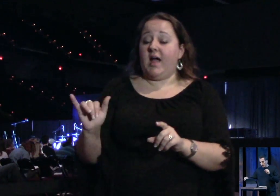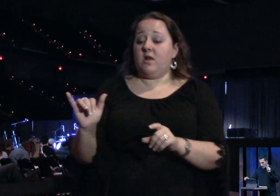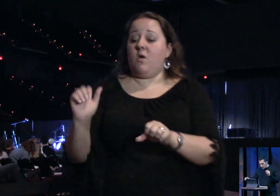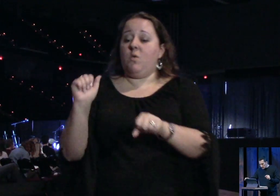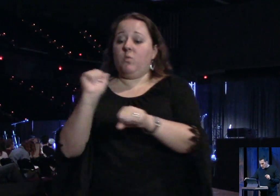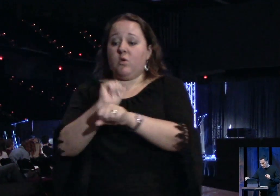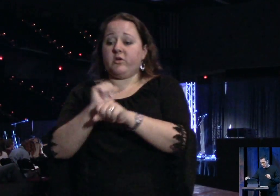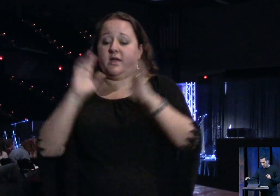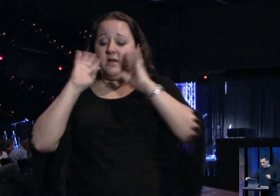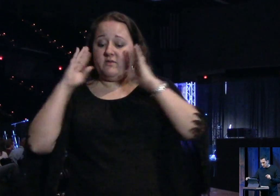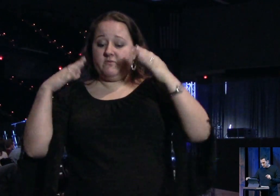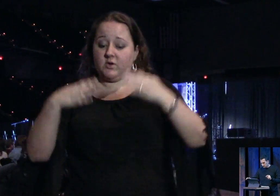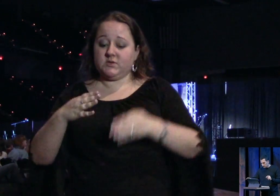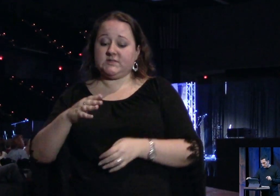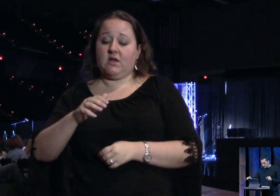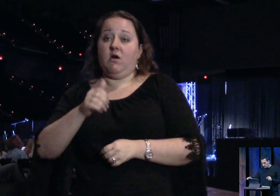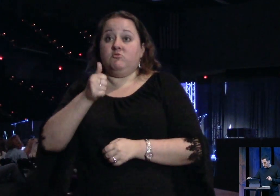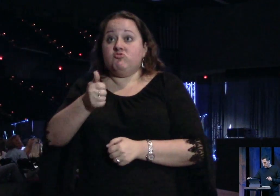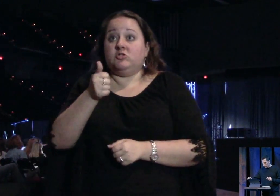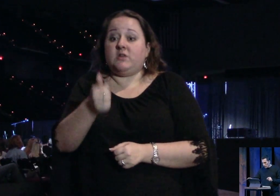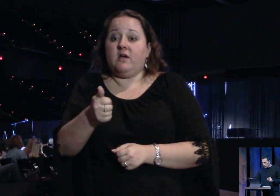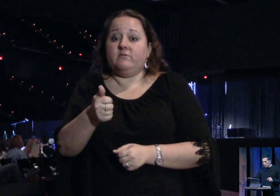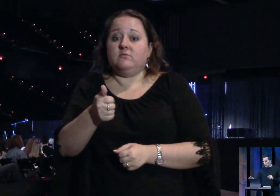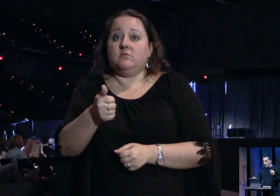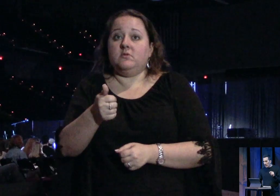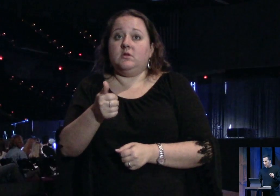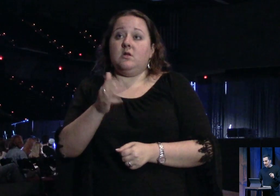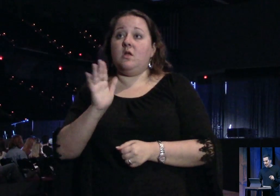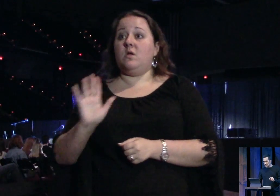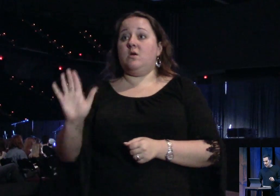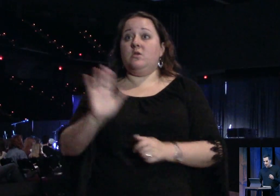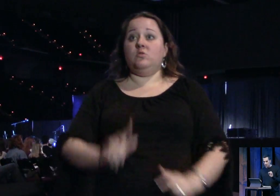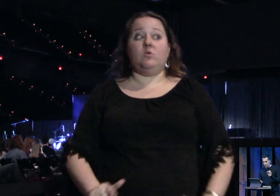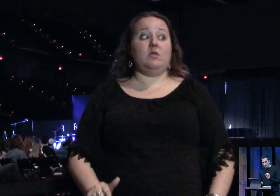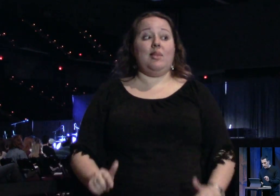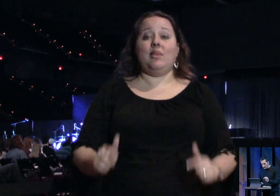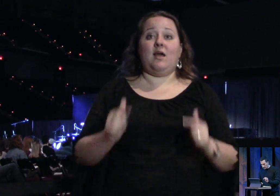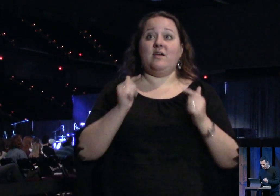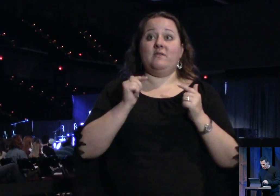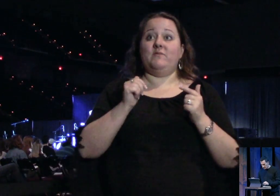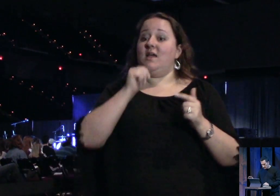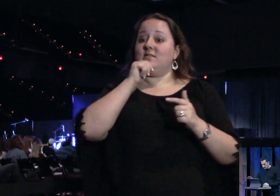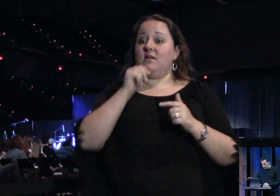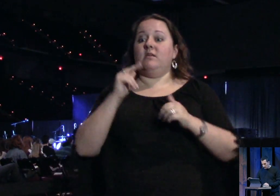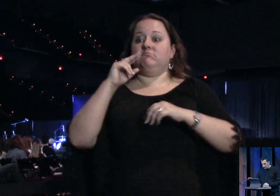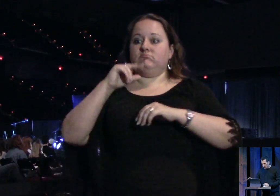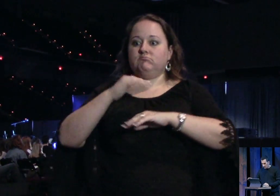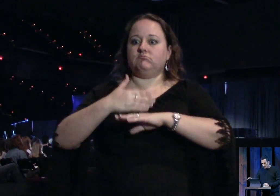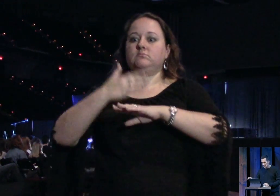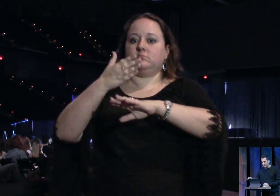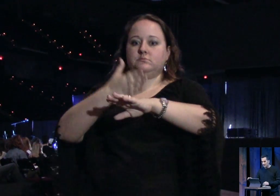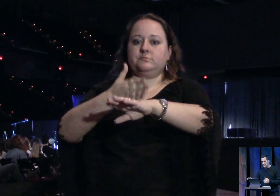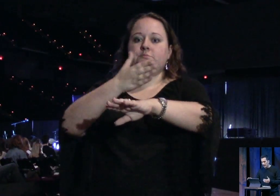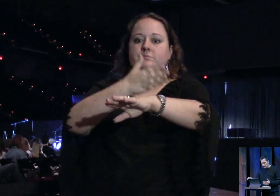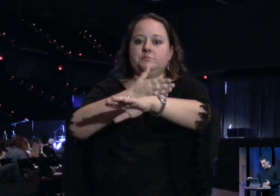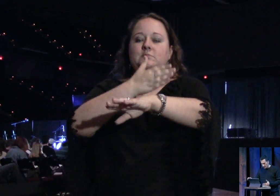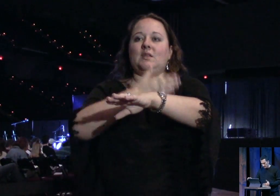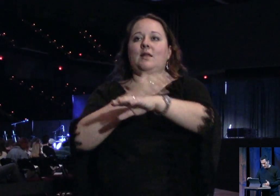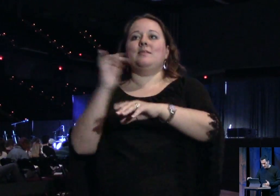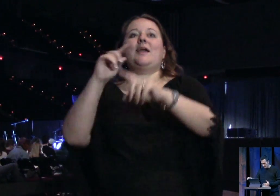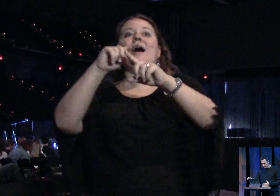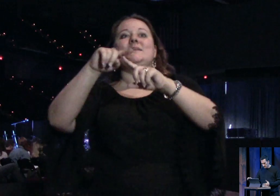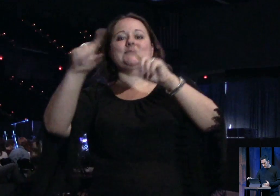is that under the sun, your life isn't building, it's